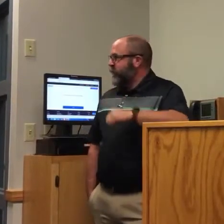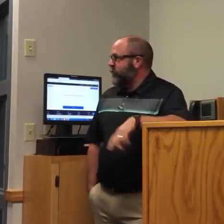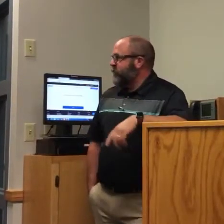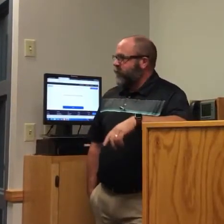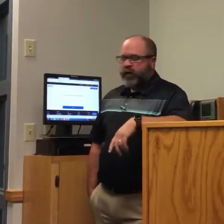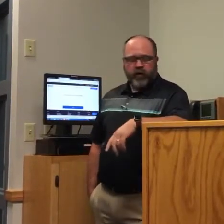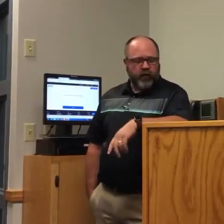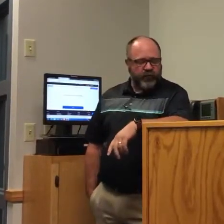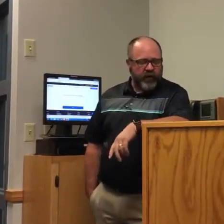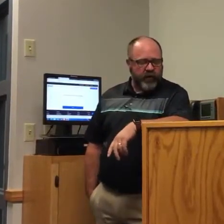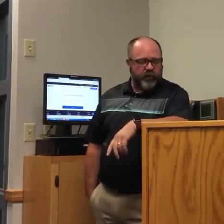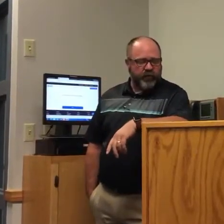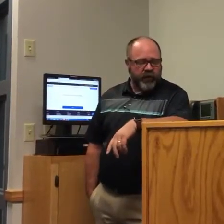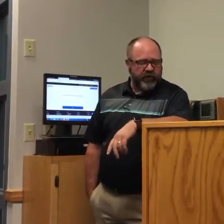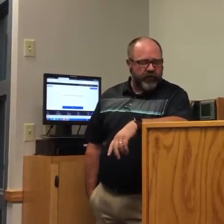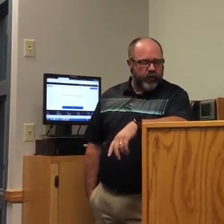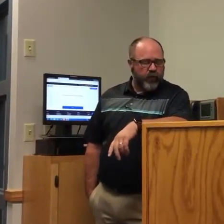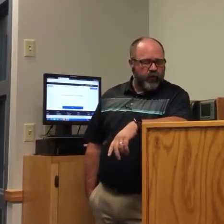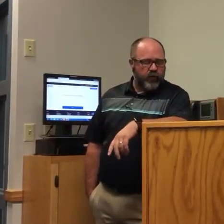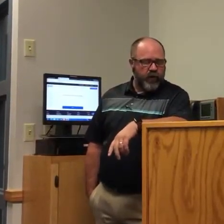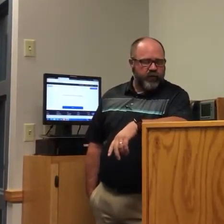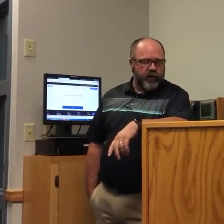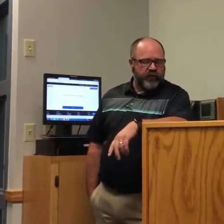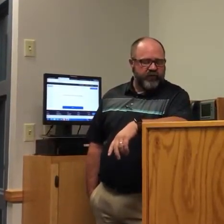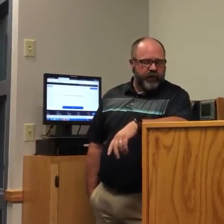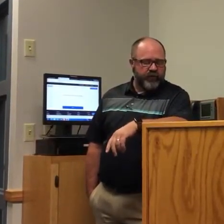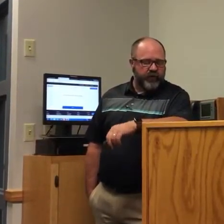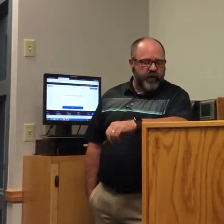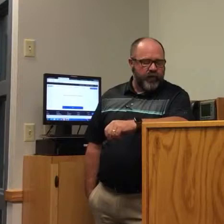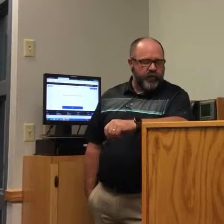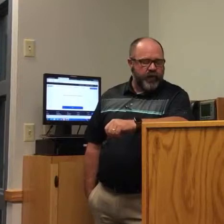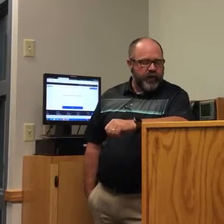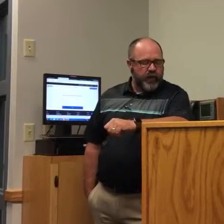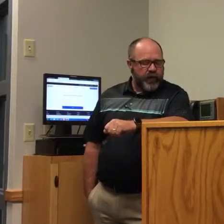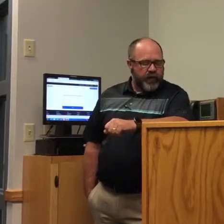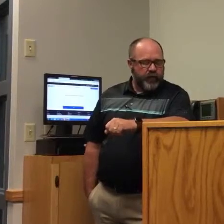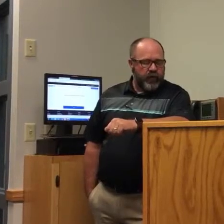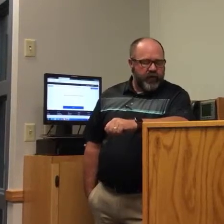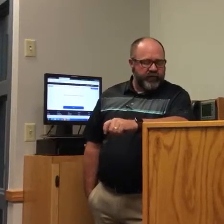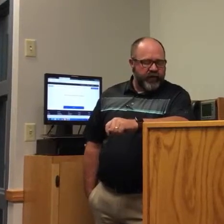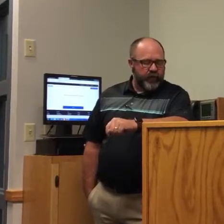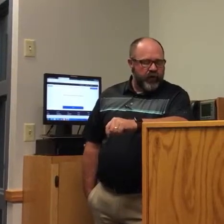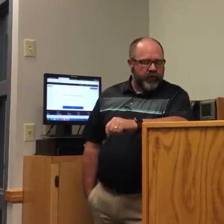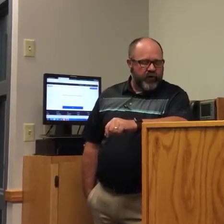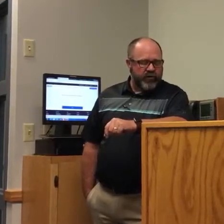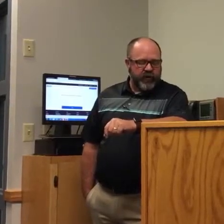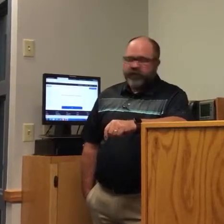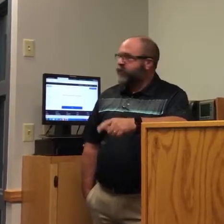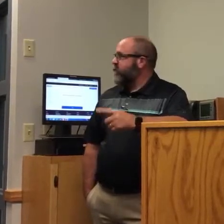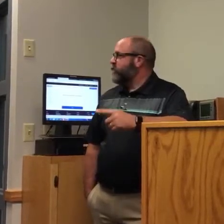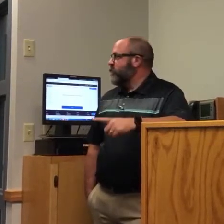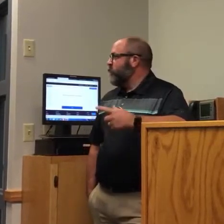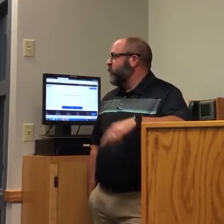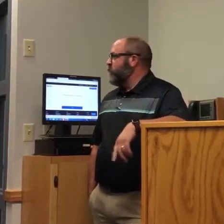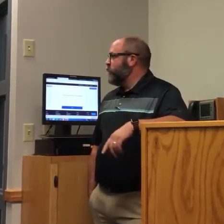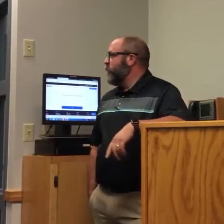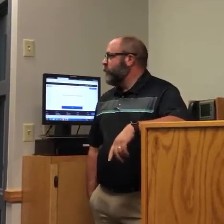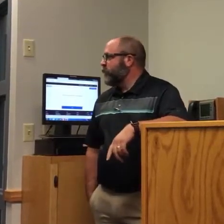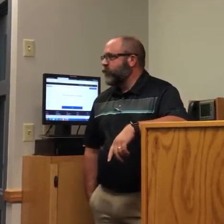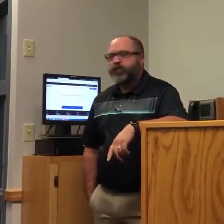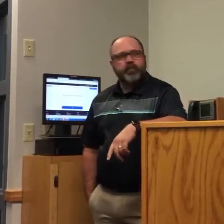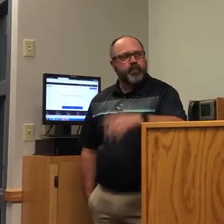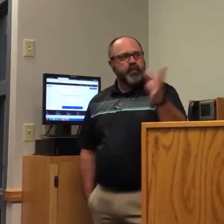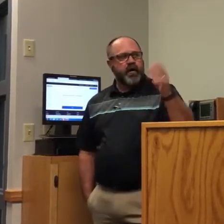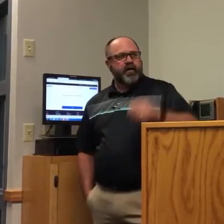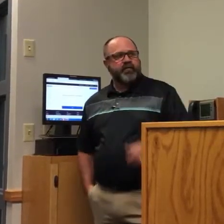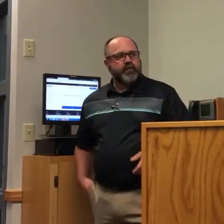just like you said, Rich, is our goals for KISA goal under relationships, communities and community partnerships, and it's also a board goal as well.